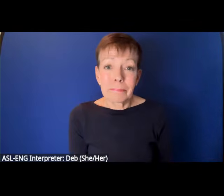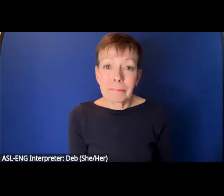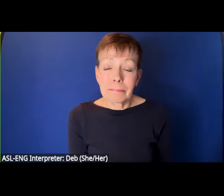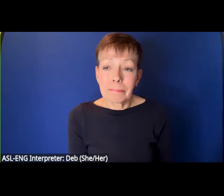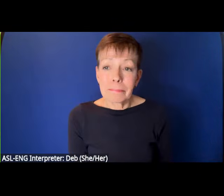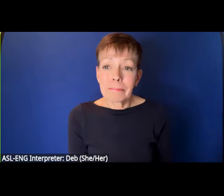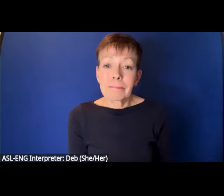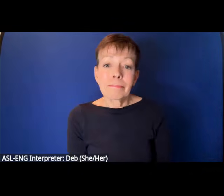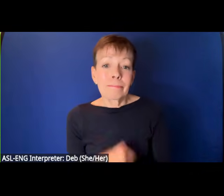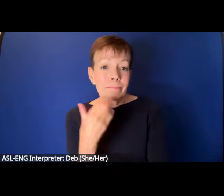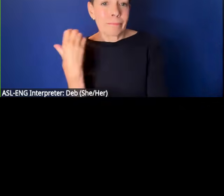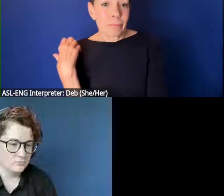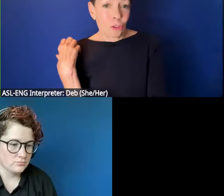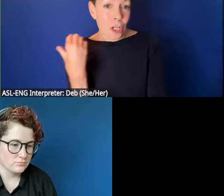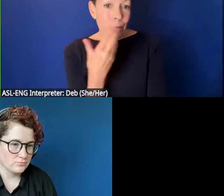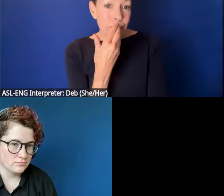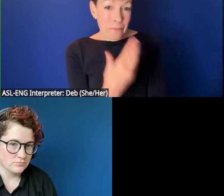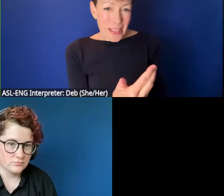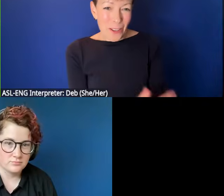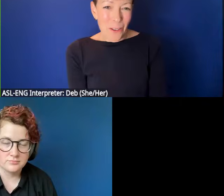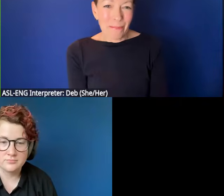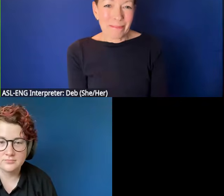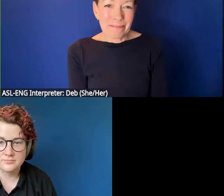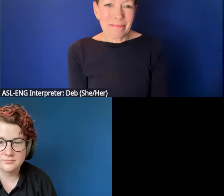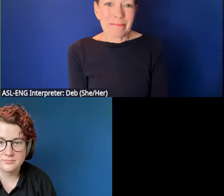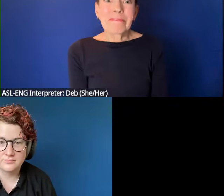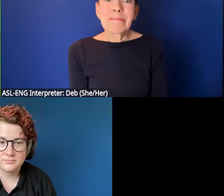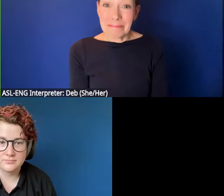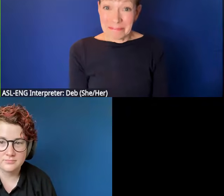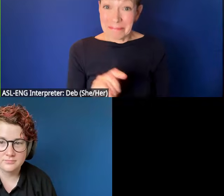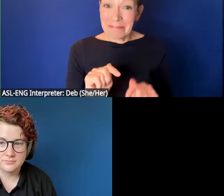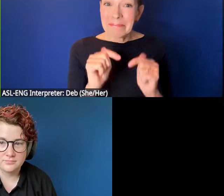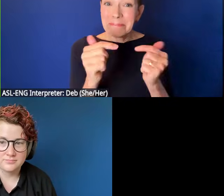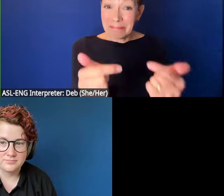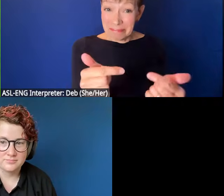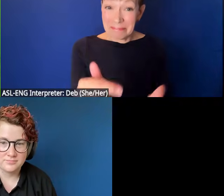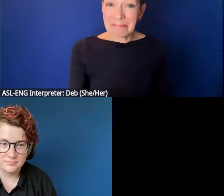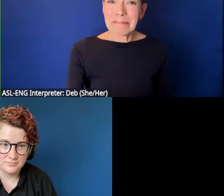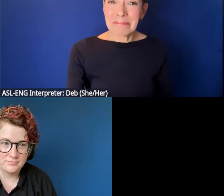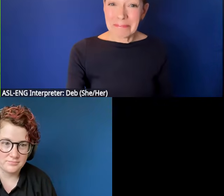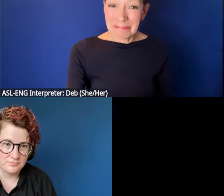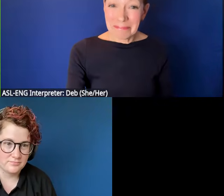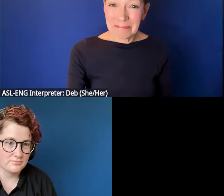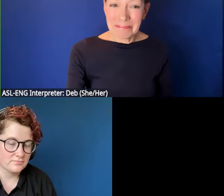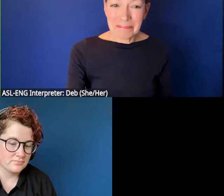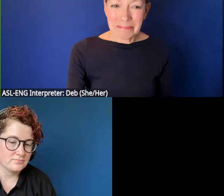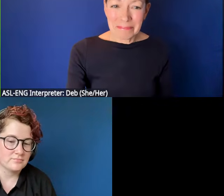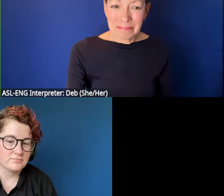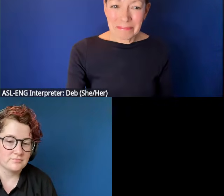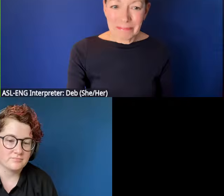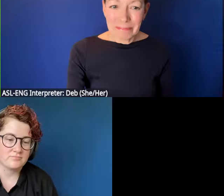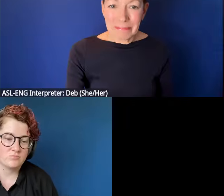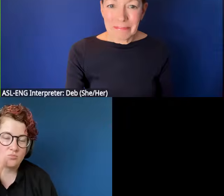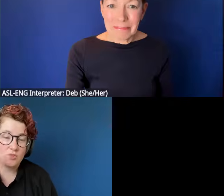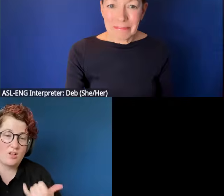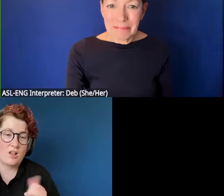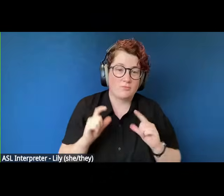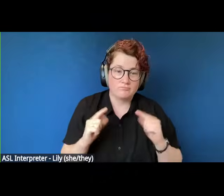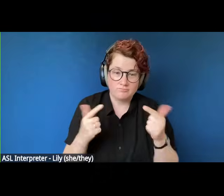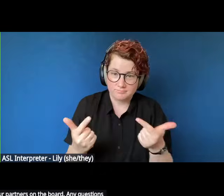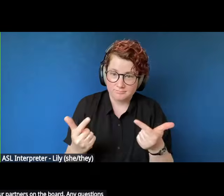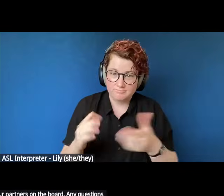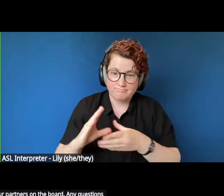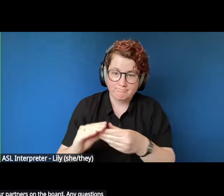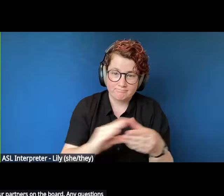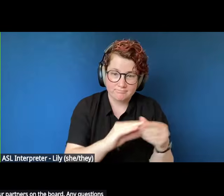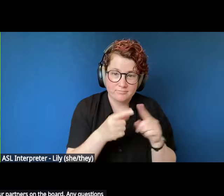Thank you, Associate Superintendent Arts. Just opening the floor up to both our partners on the board, any questions or comments in respect to